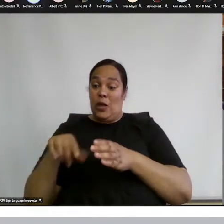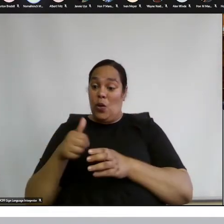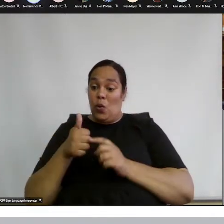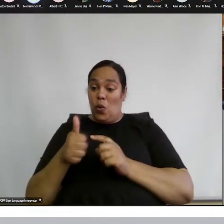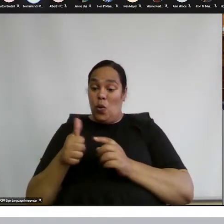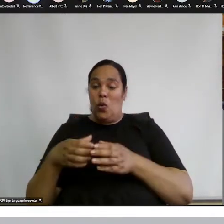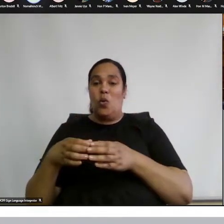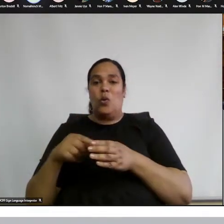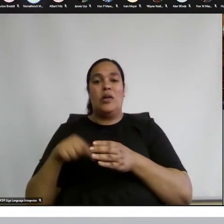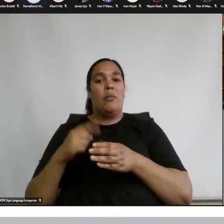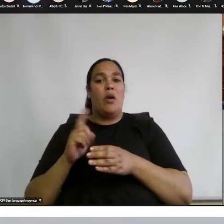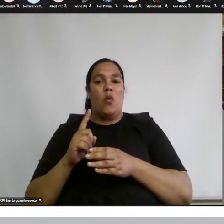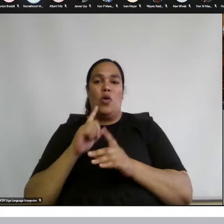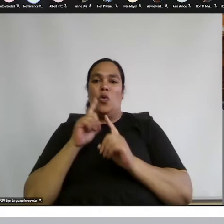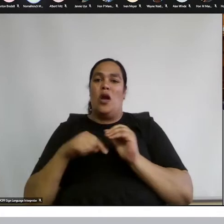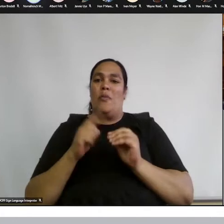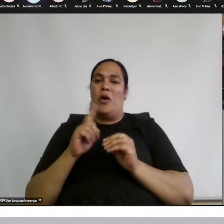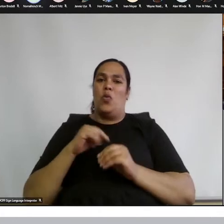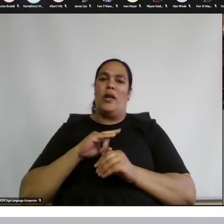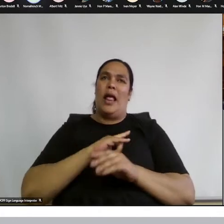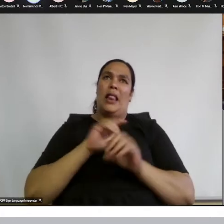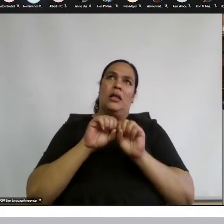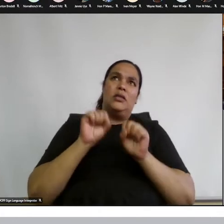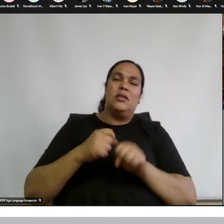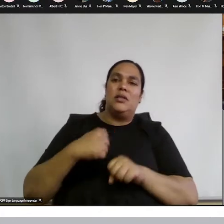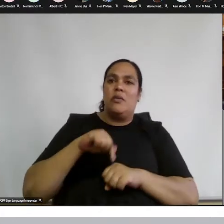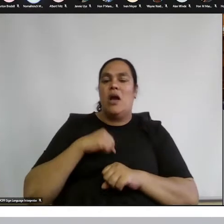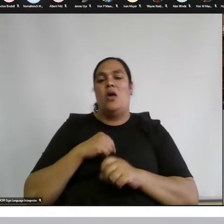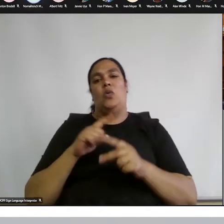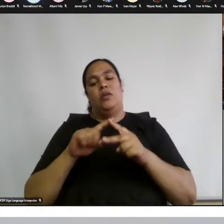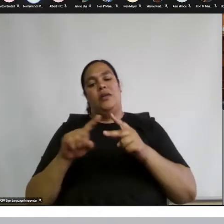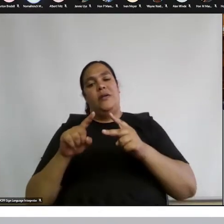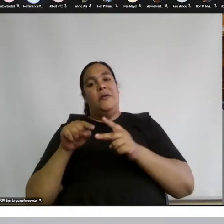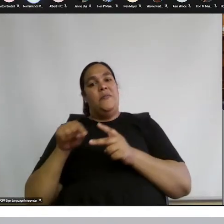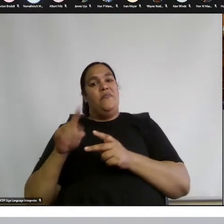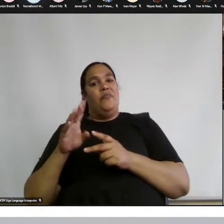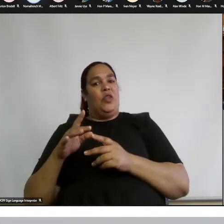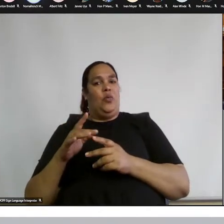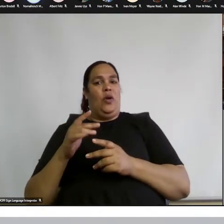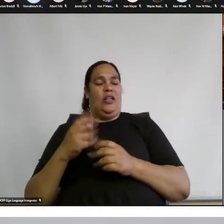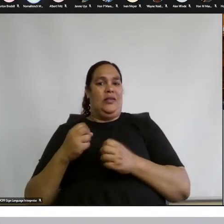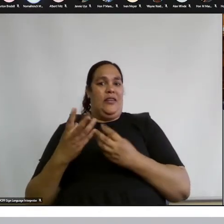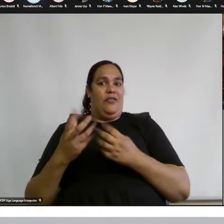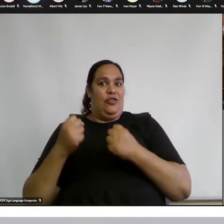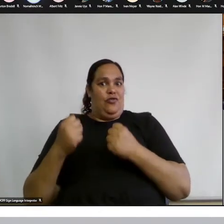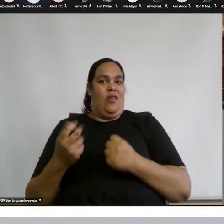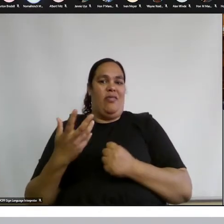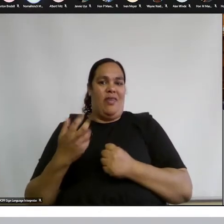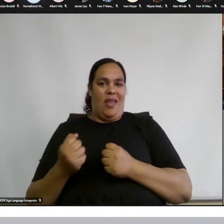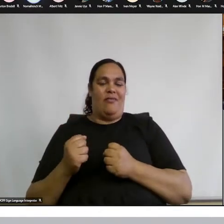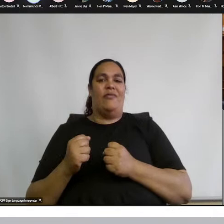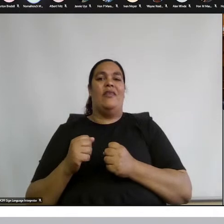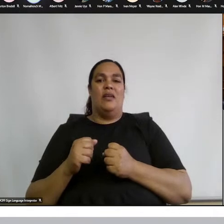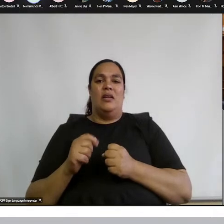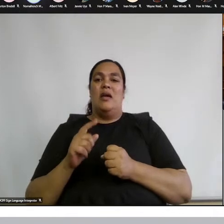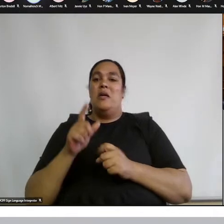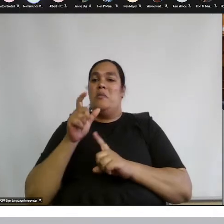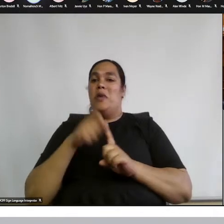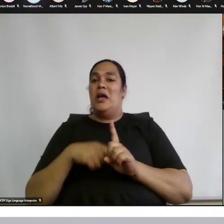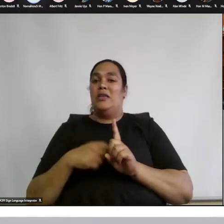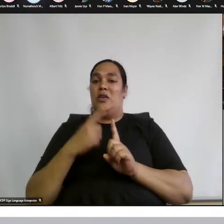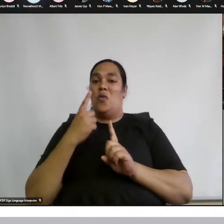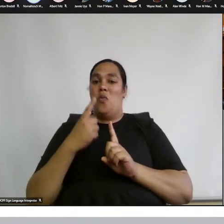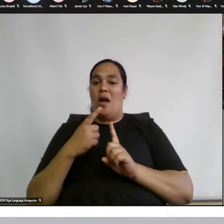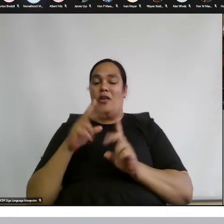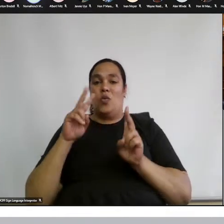Speaker, it's about talking about our health system that has been strengthened. As one person quotes